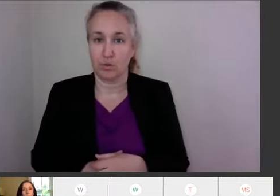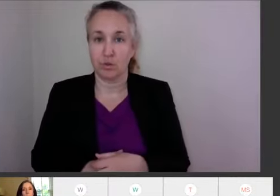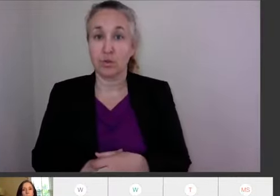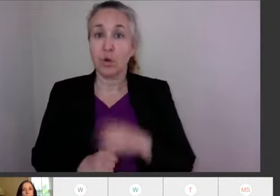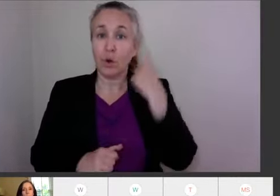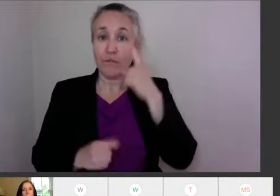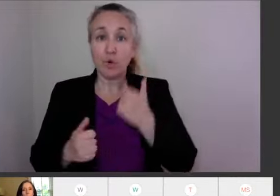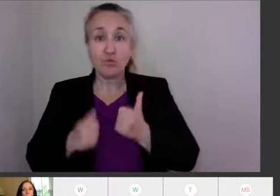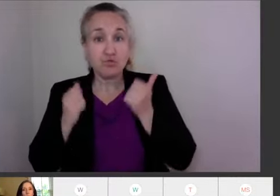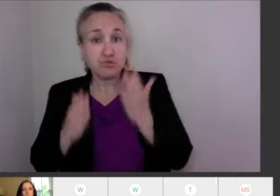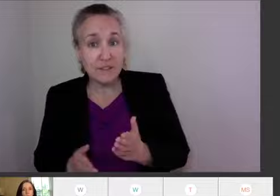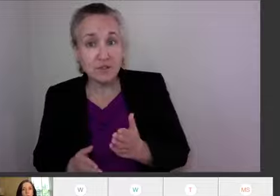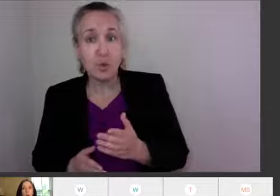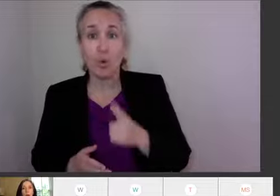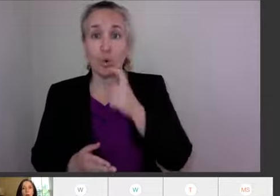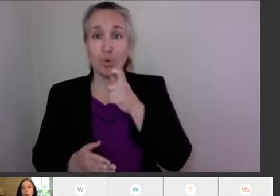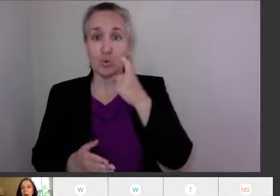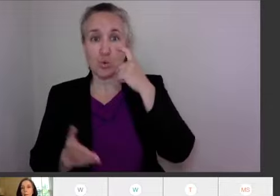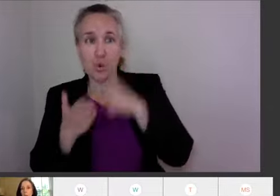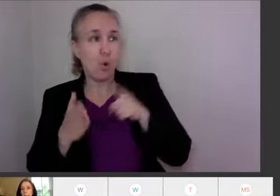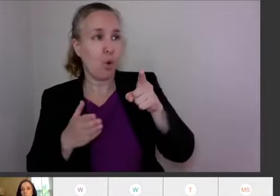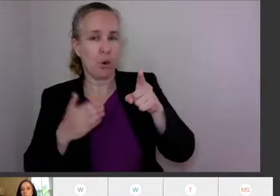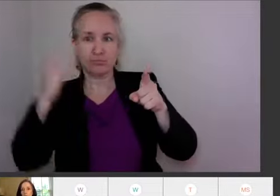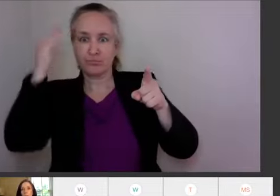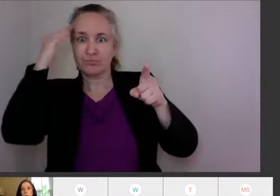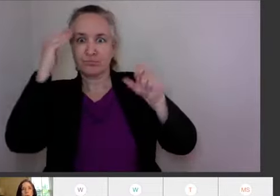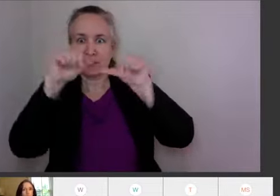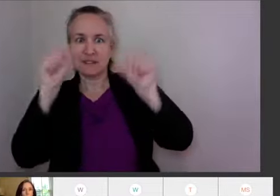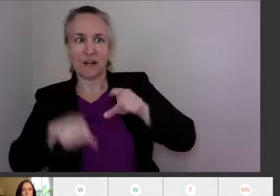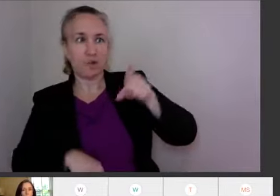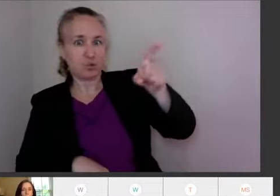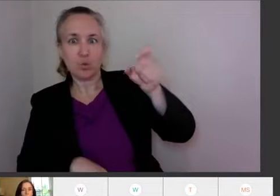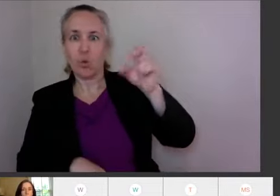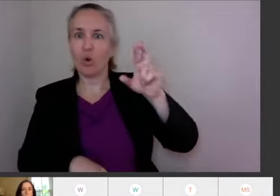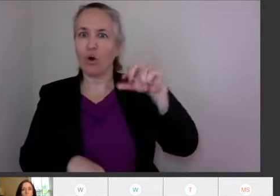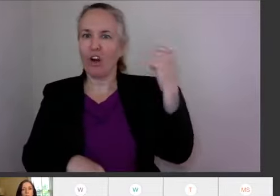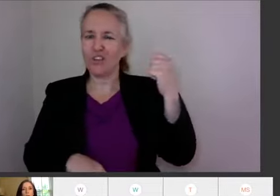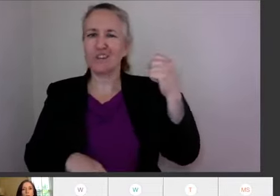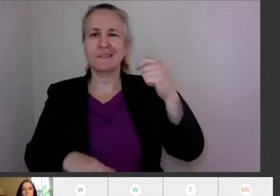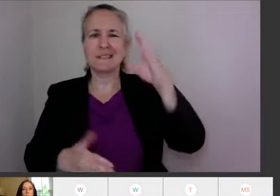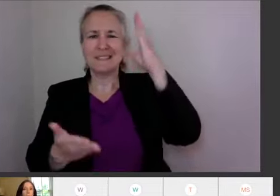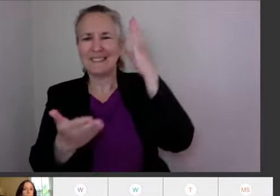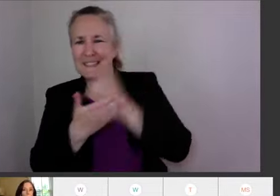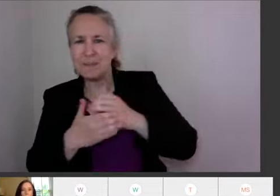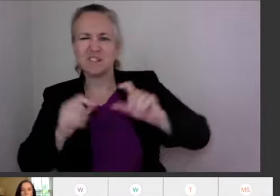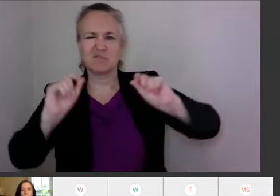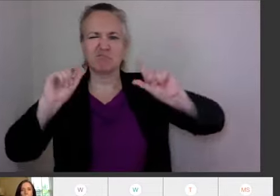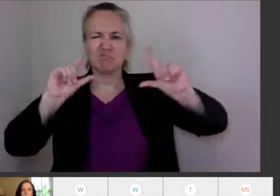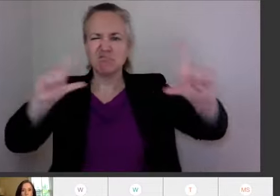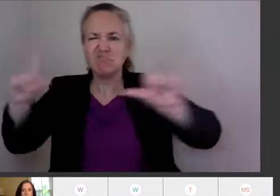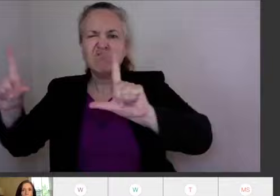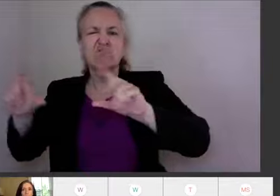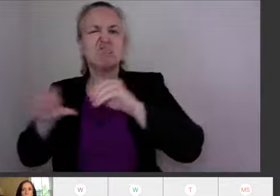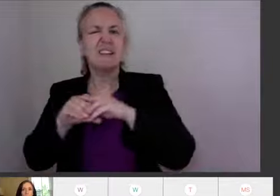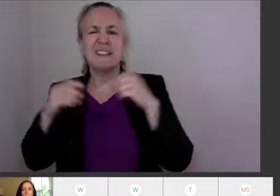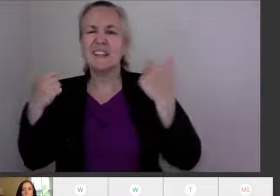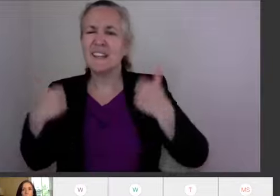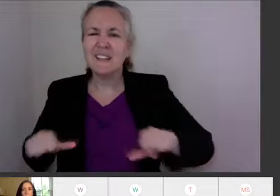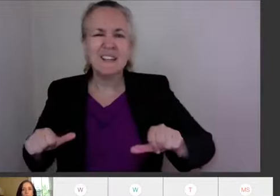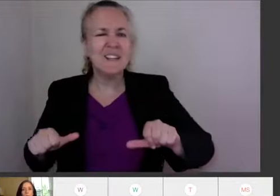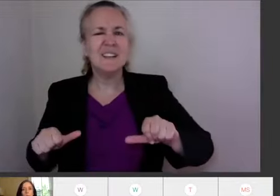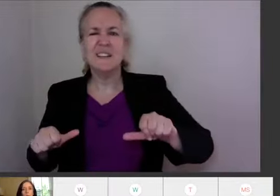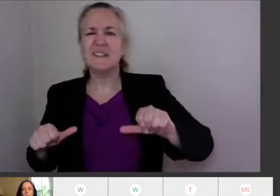residents that find or are aware of statues or other imagery that are in any of our